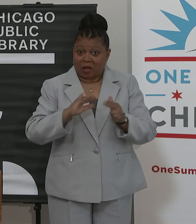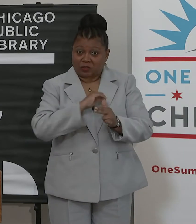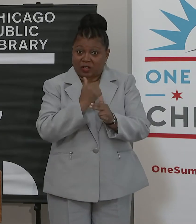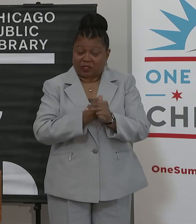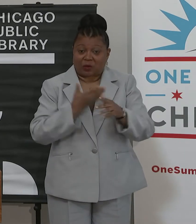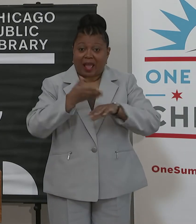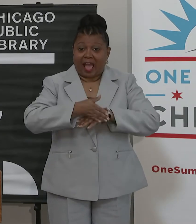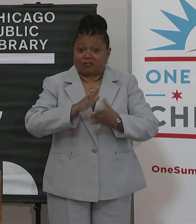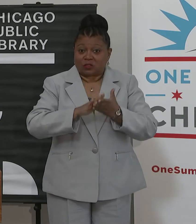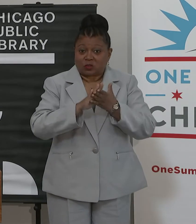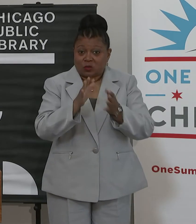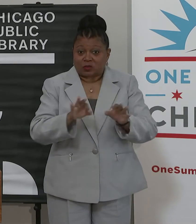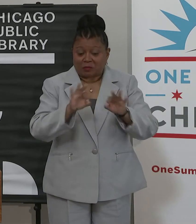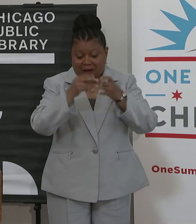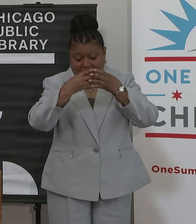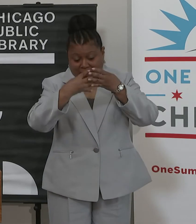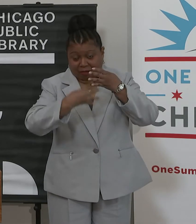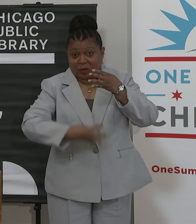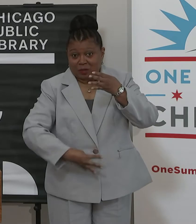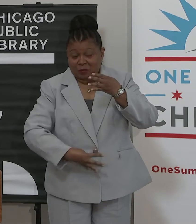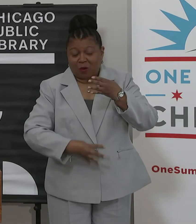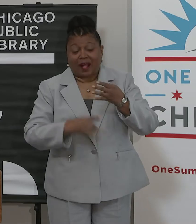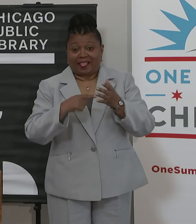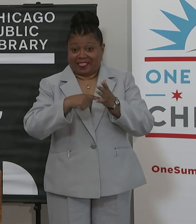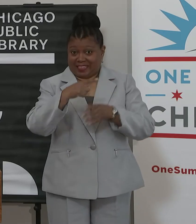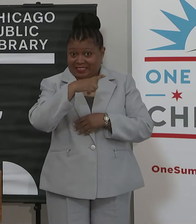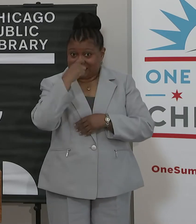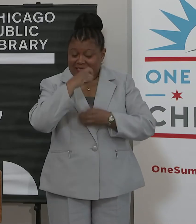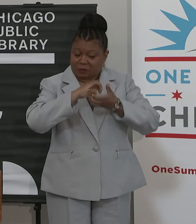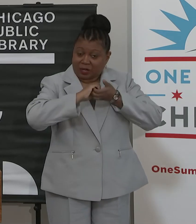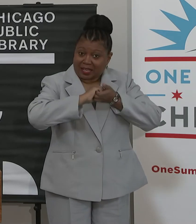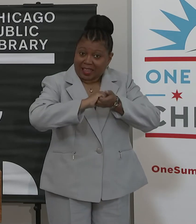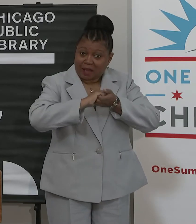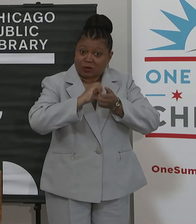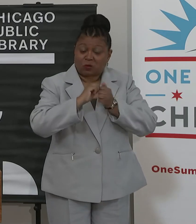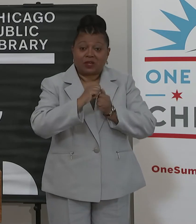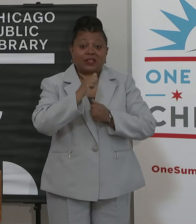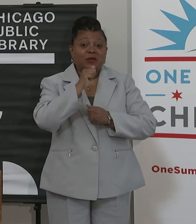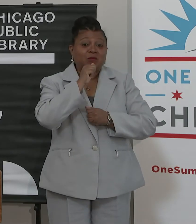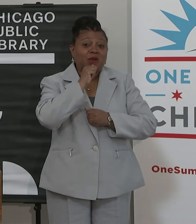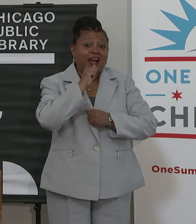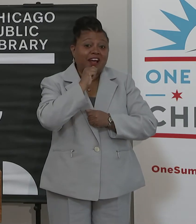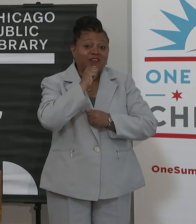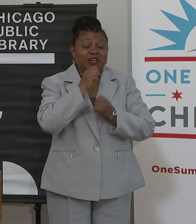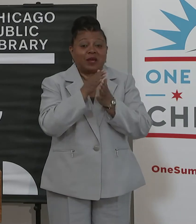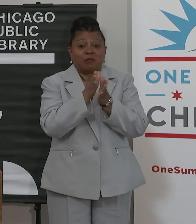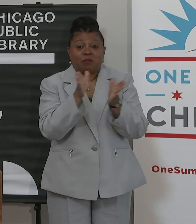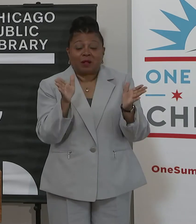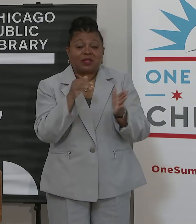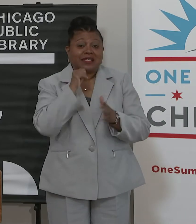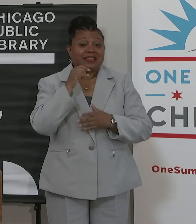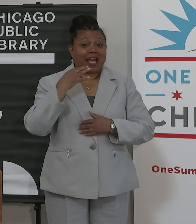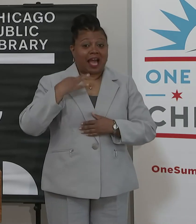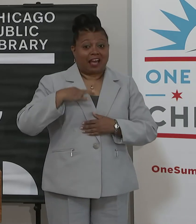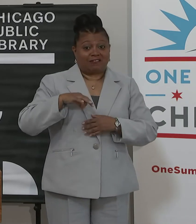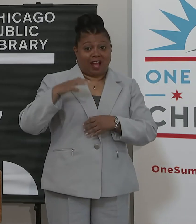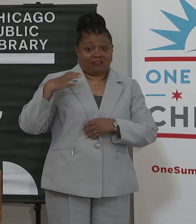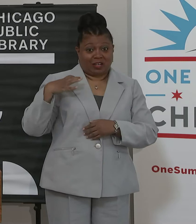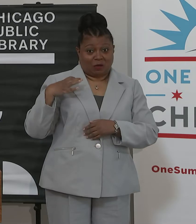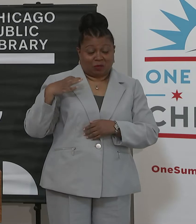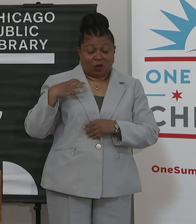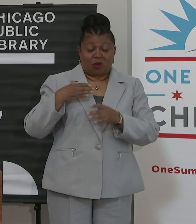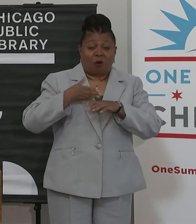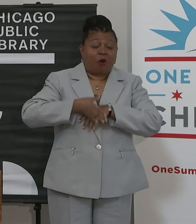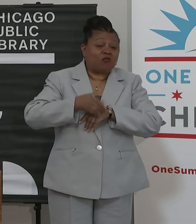School Matters, and many more. This summer, in collaboration with our private, public, and nonprofit employers,